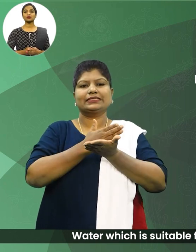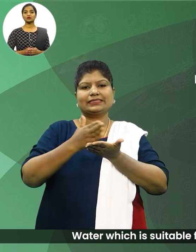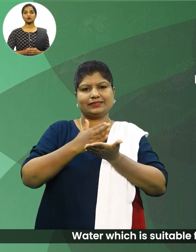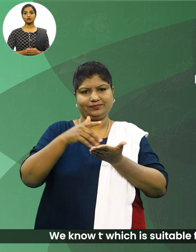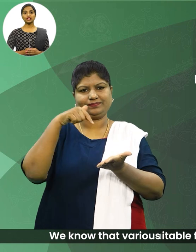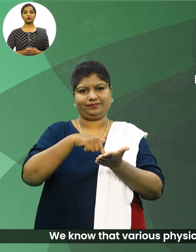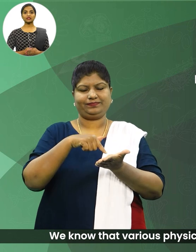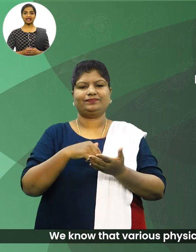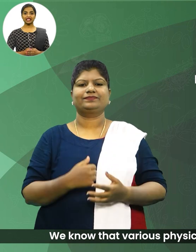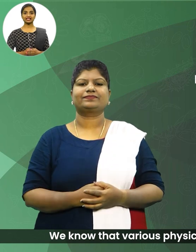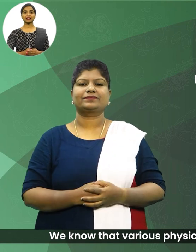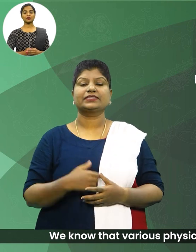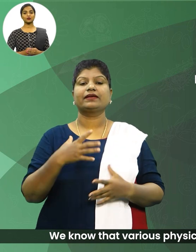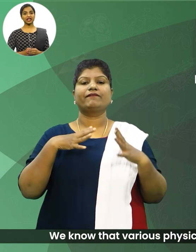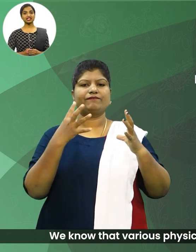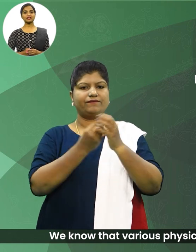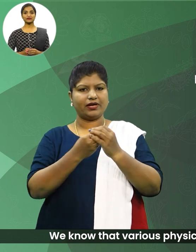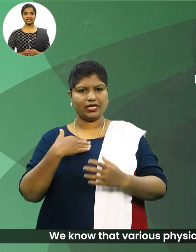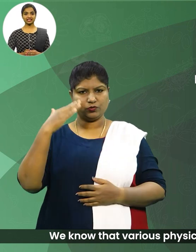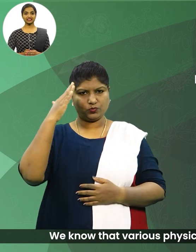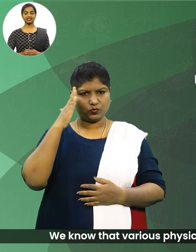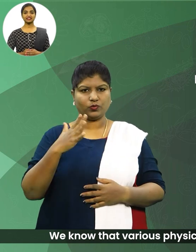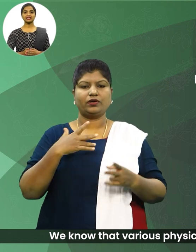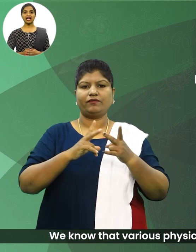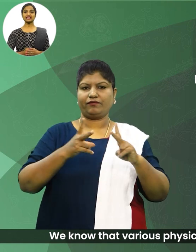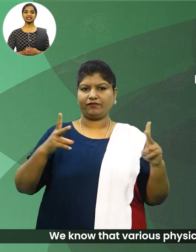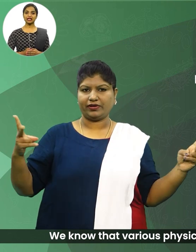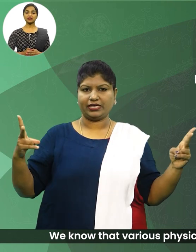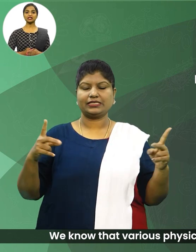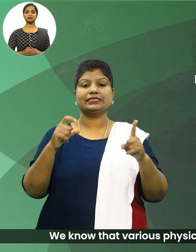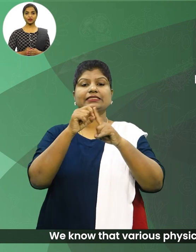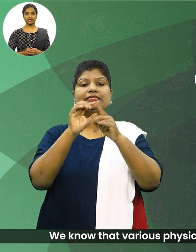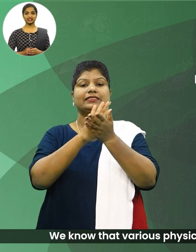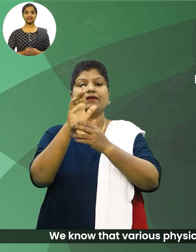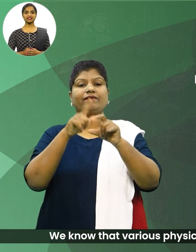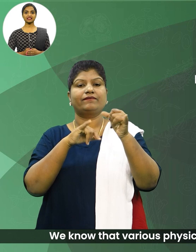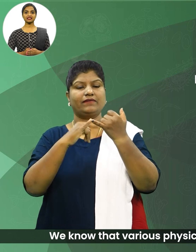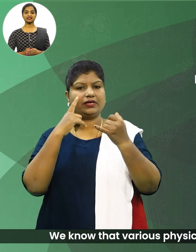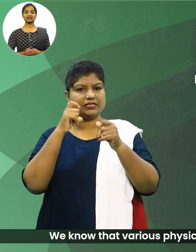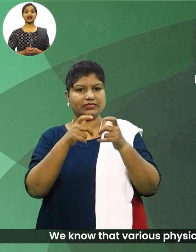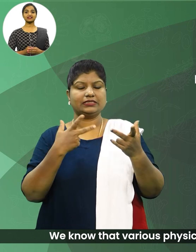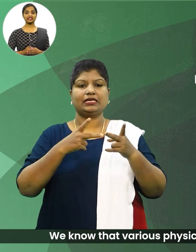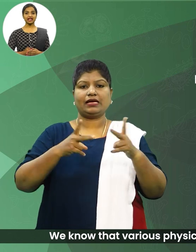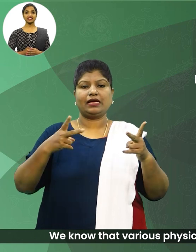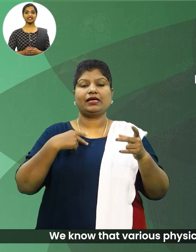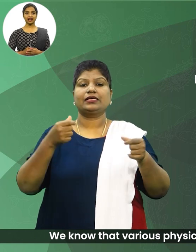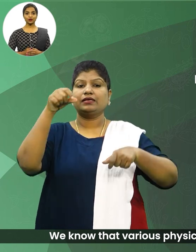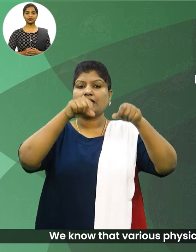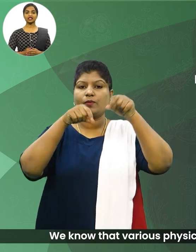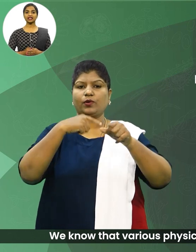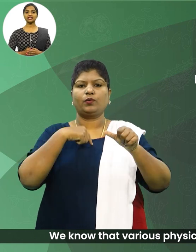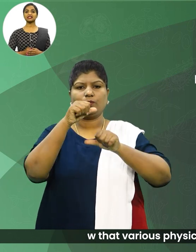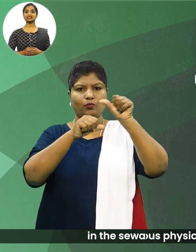We know that various physical and chemical processes are carried